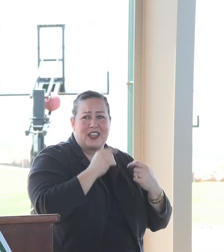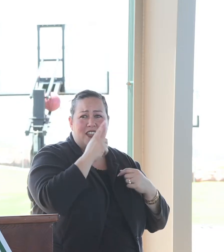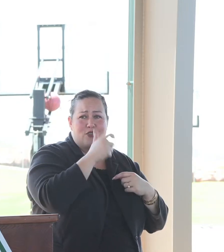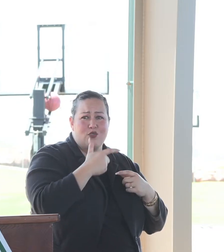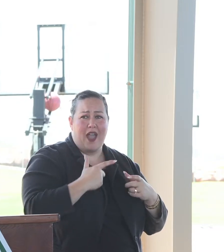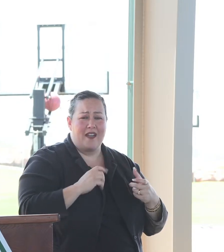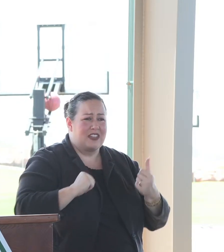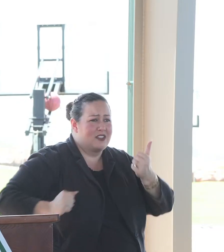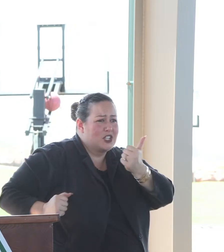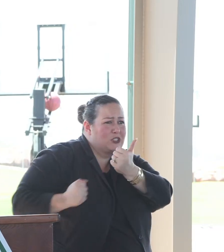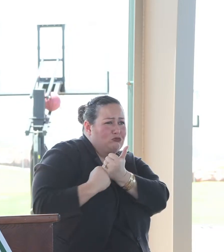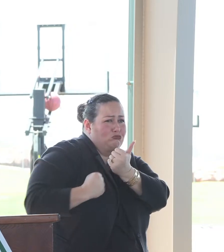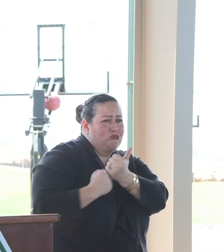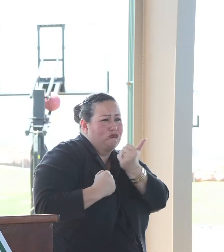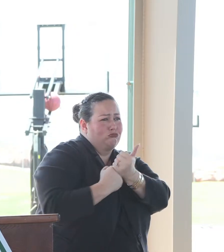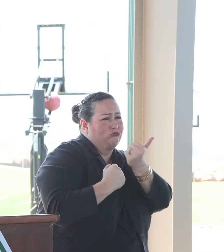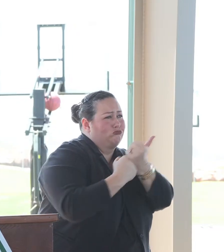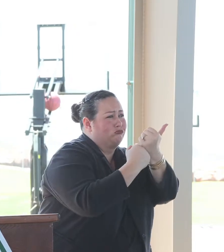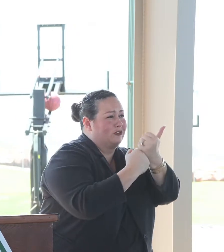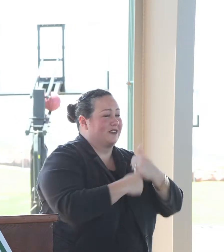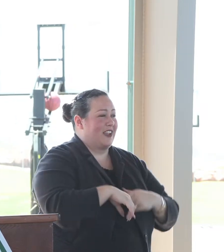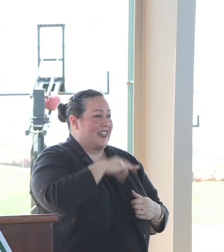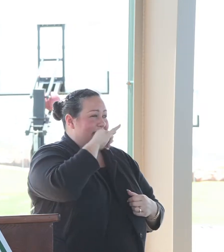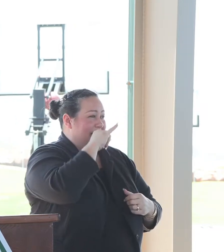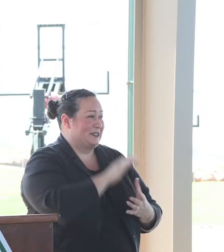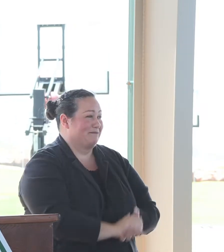invest in our youth. Thank you.